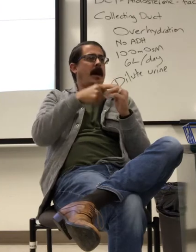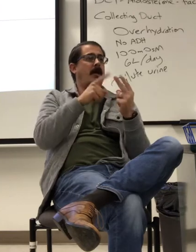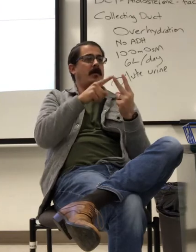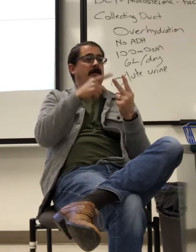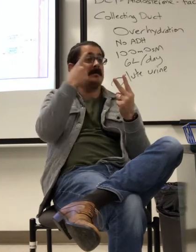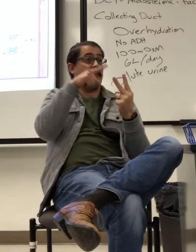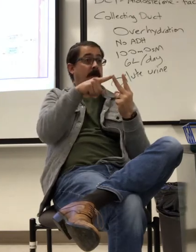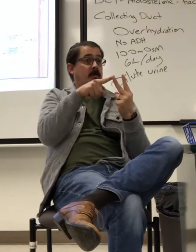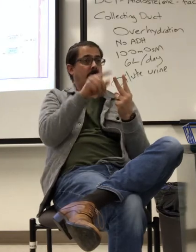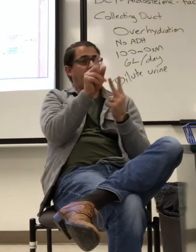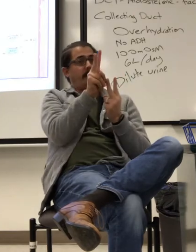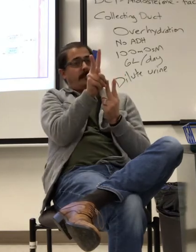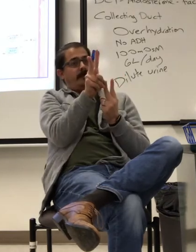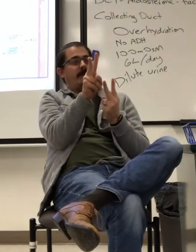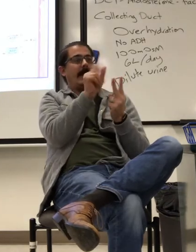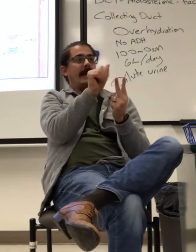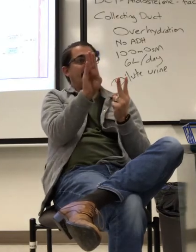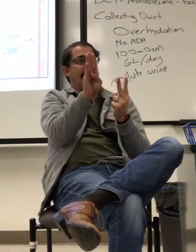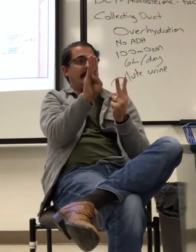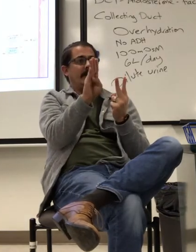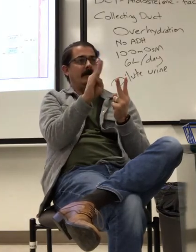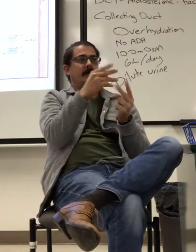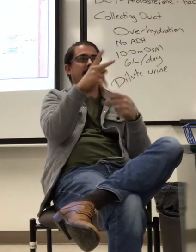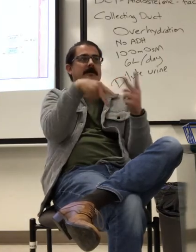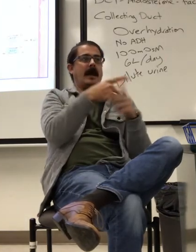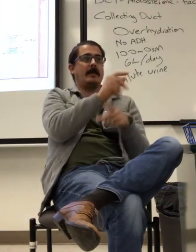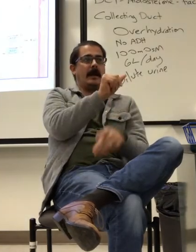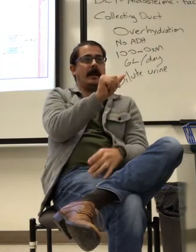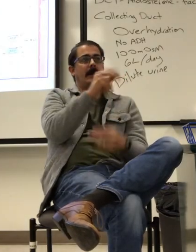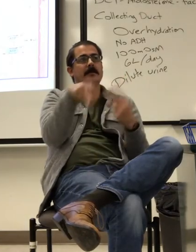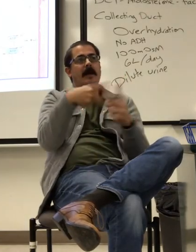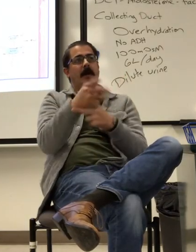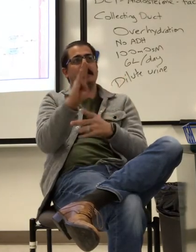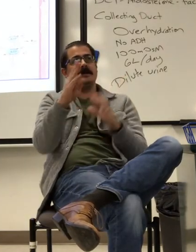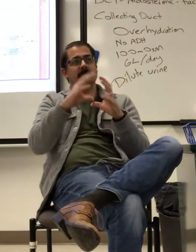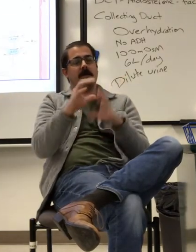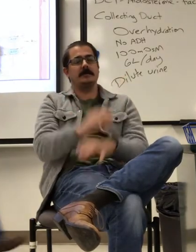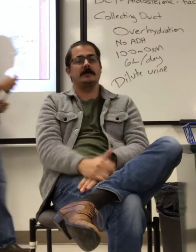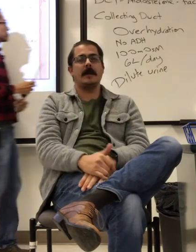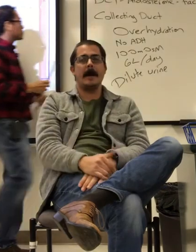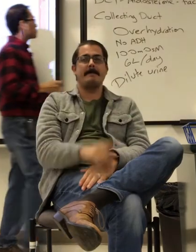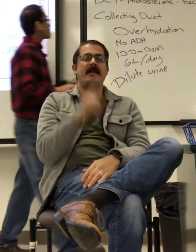do. So this figure kind of illustrates it.